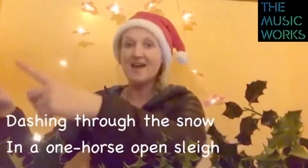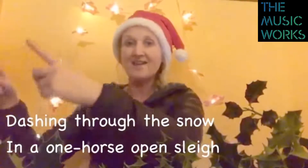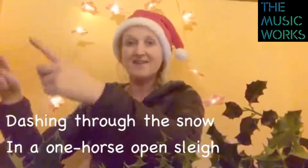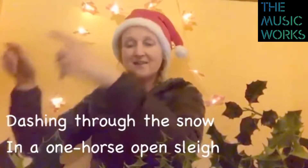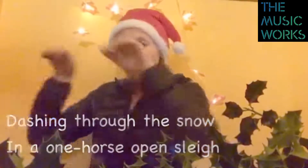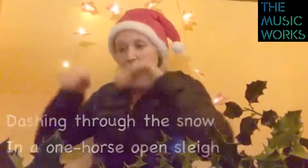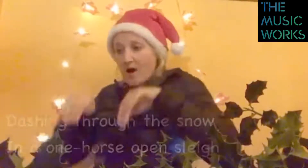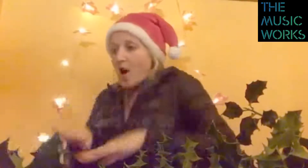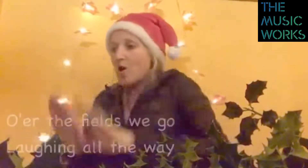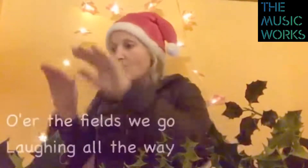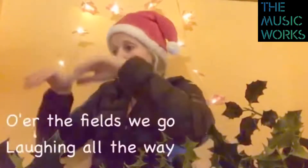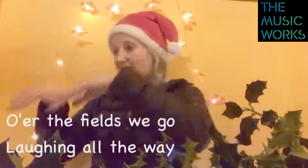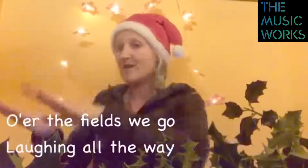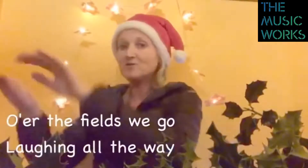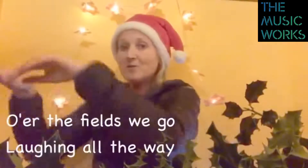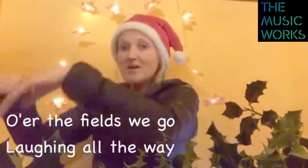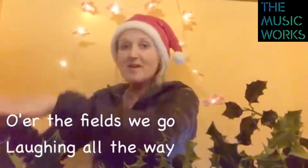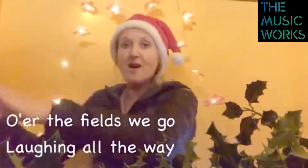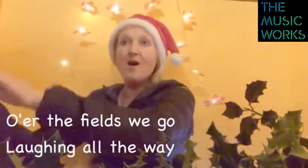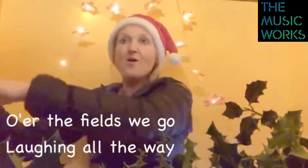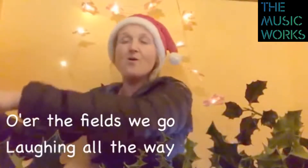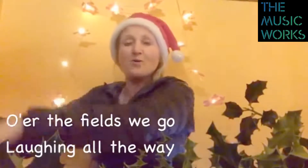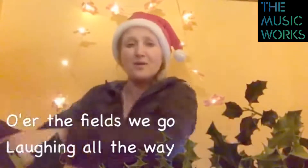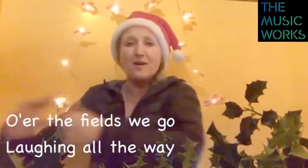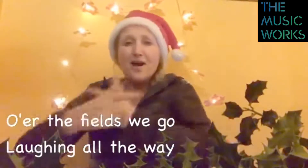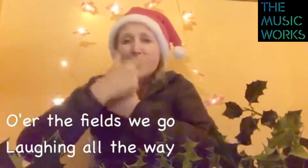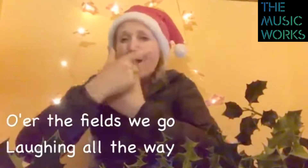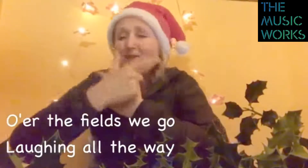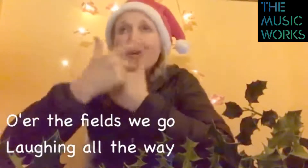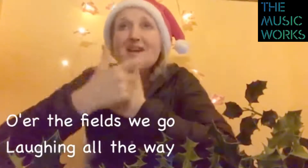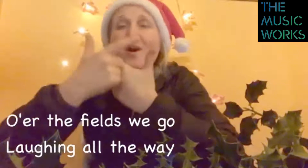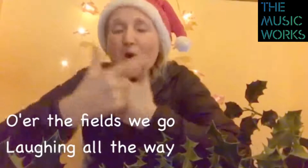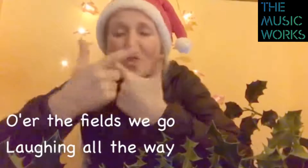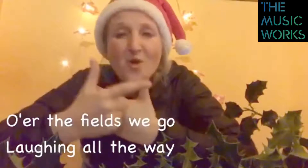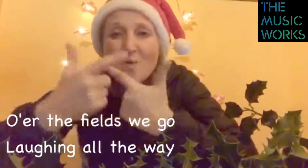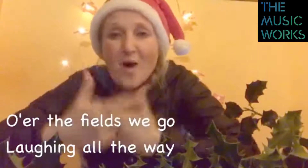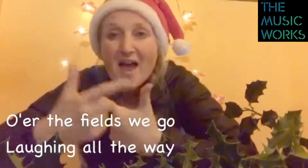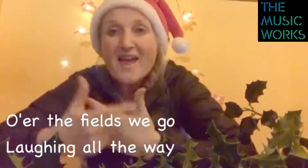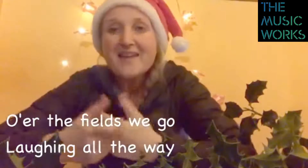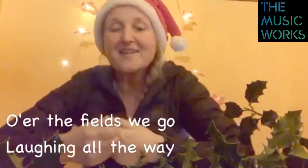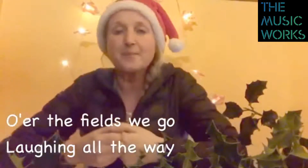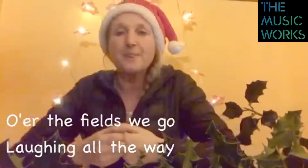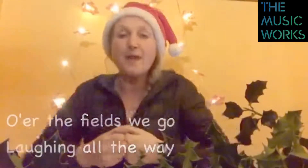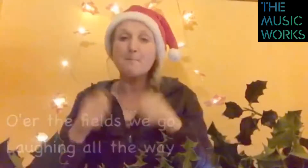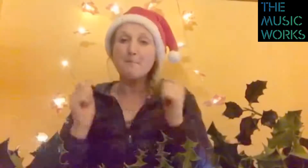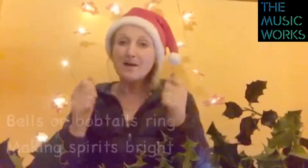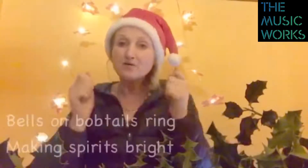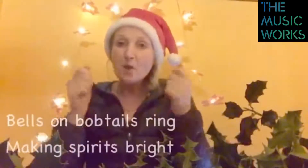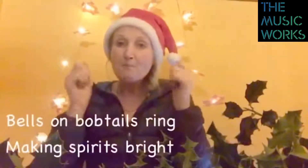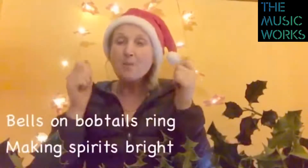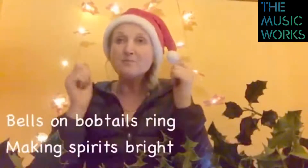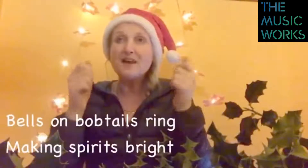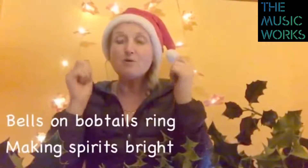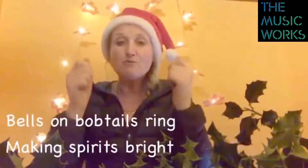sleigh. Over the hills we go, laughing all the way. Bells on bobtail